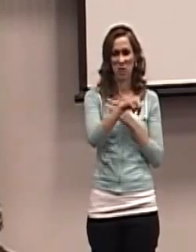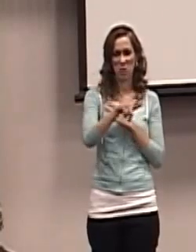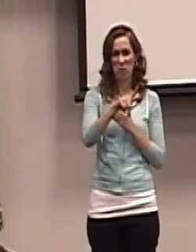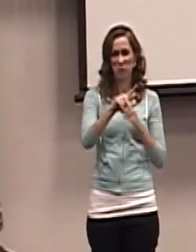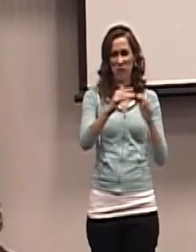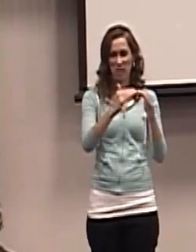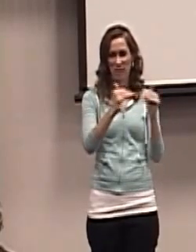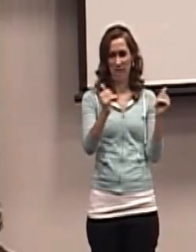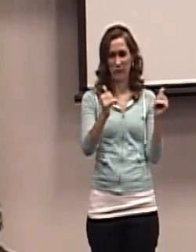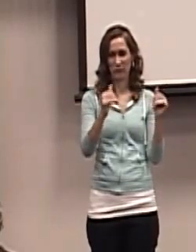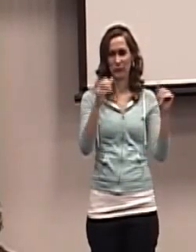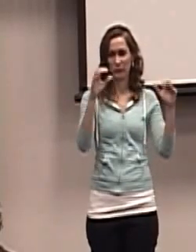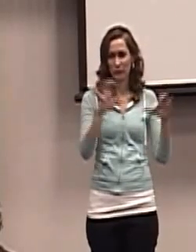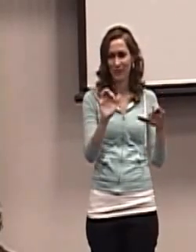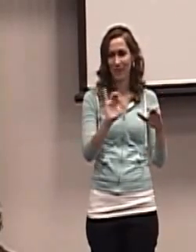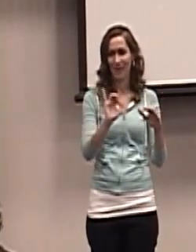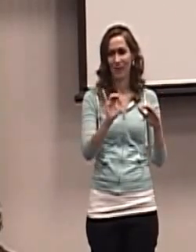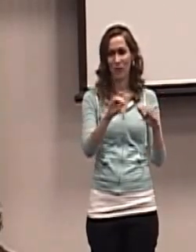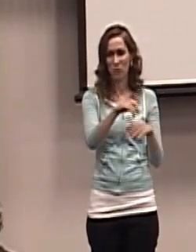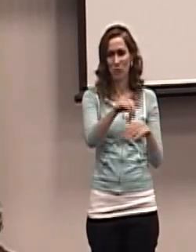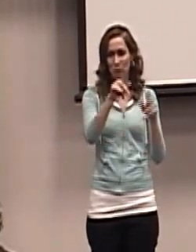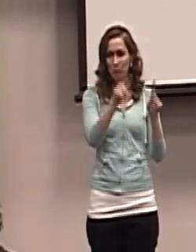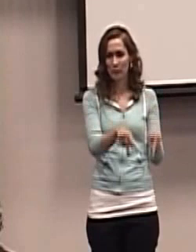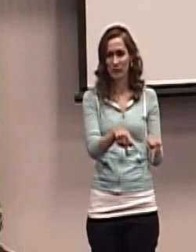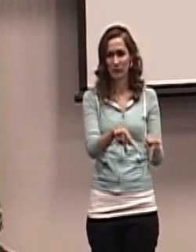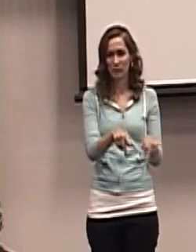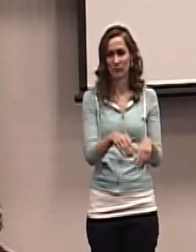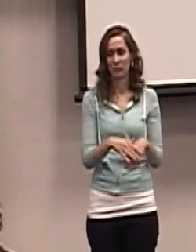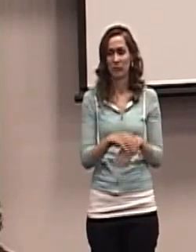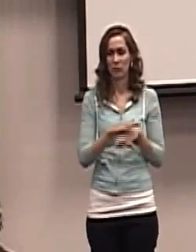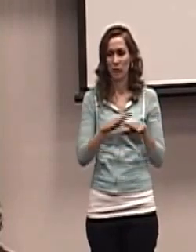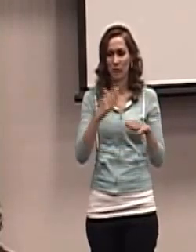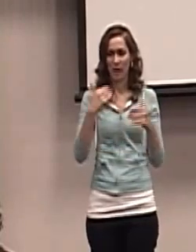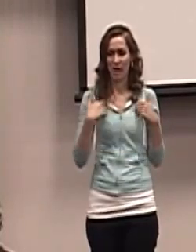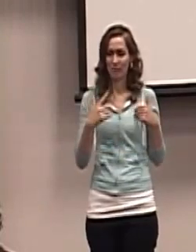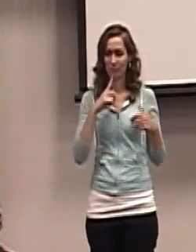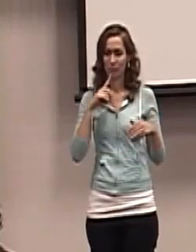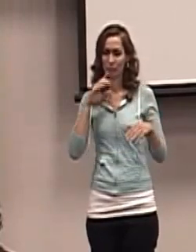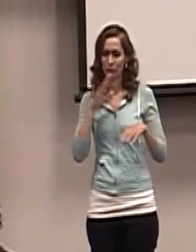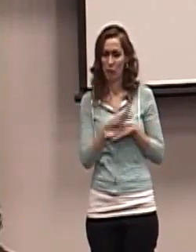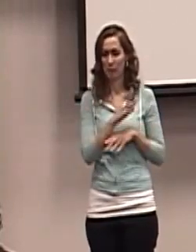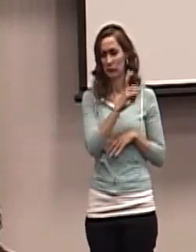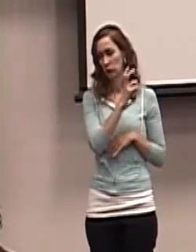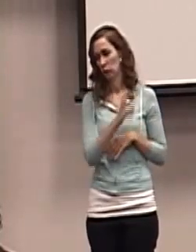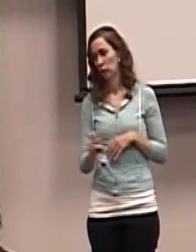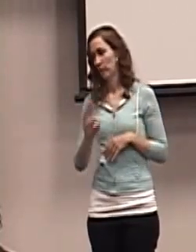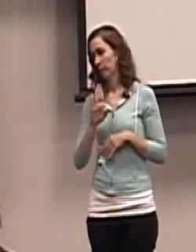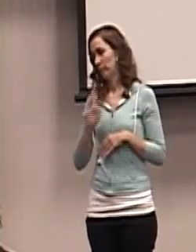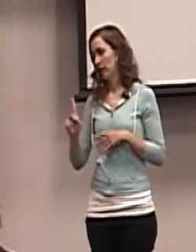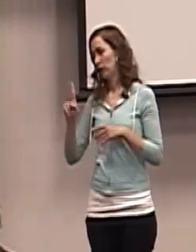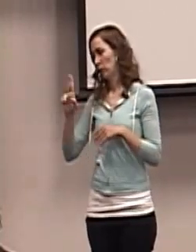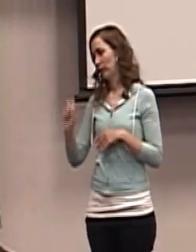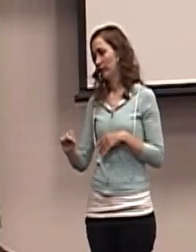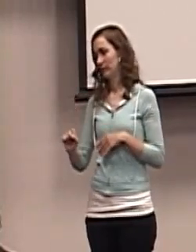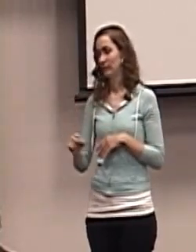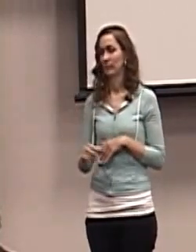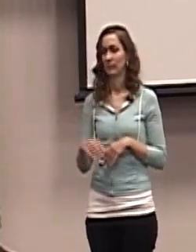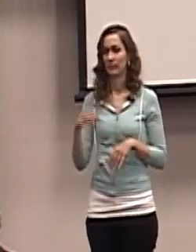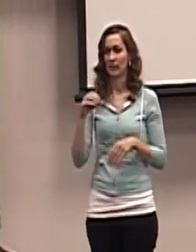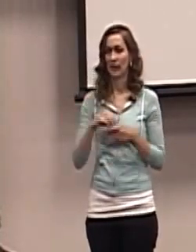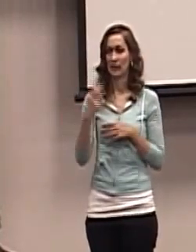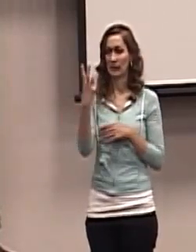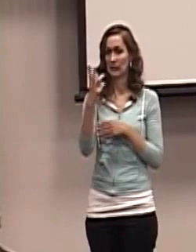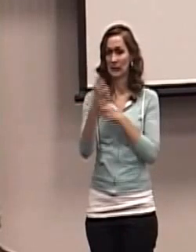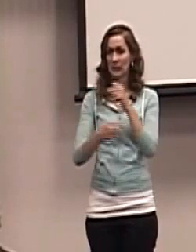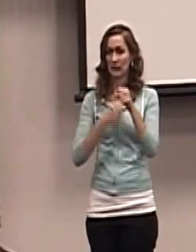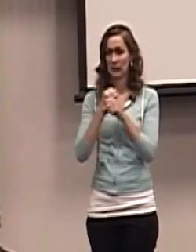as a local, and you don't have these guaranteed trips back to the United States. In 16 years, we